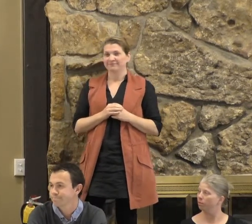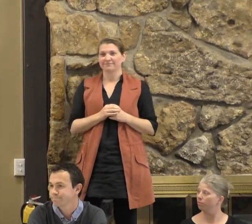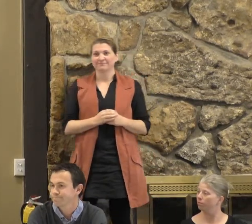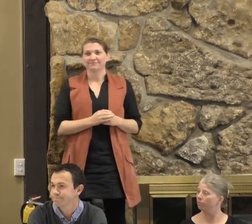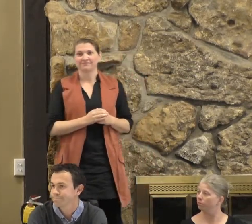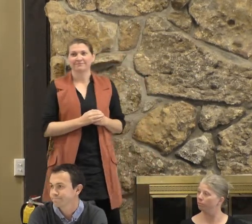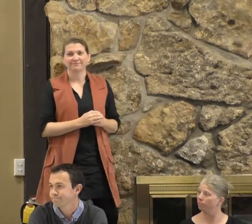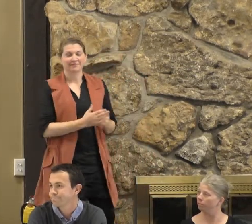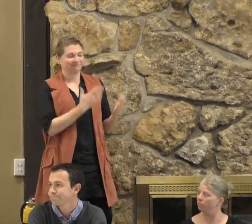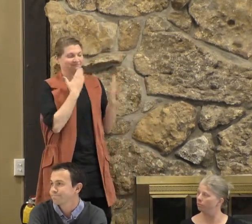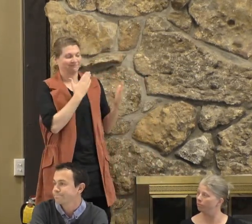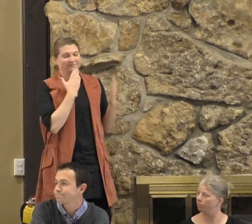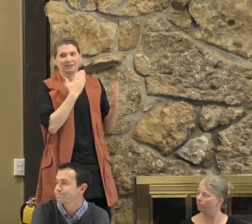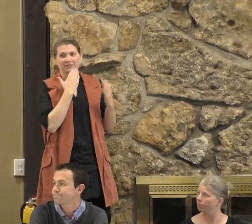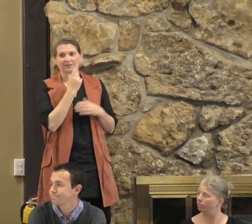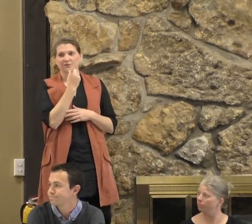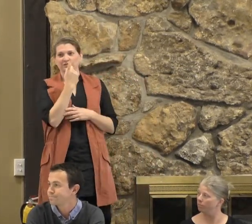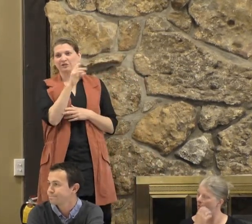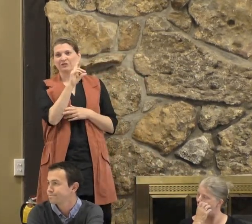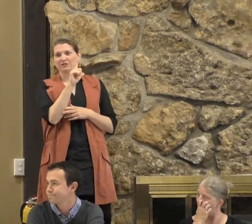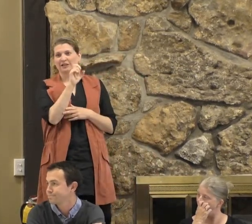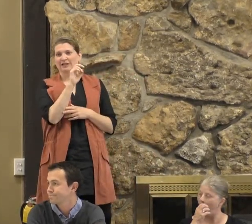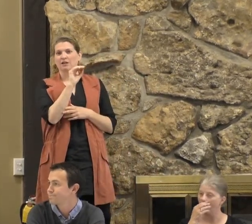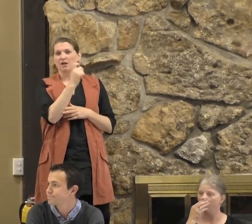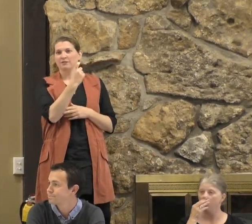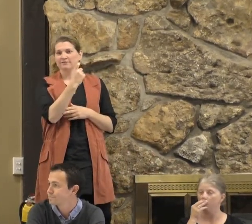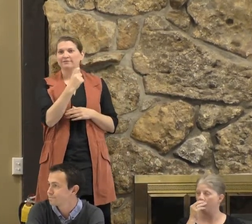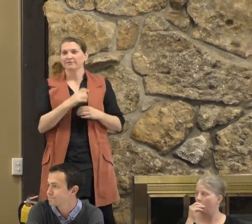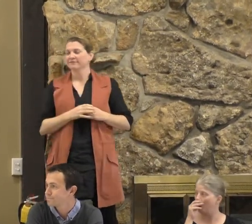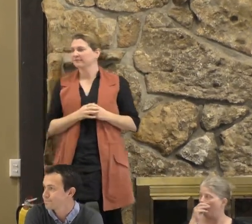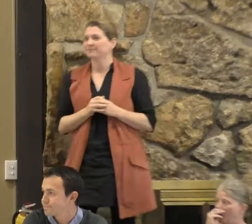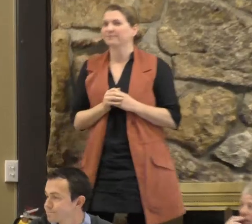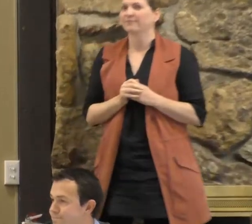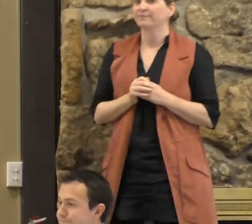Dr. Rupp, can you introduce yourself and tell us about your experience?